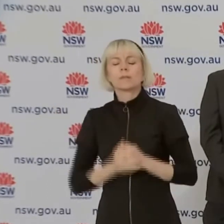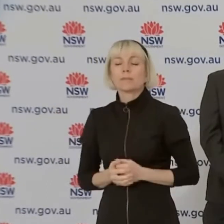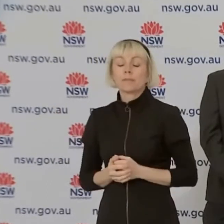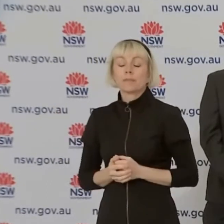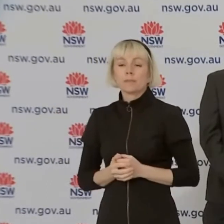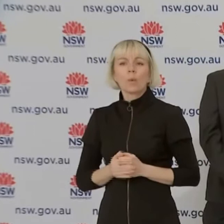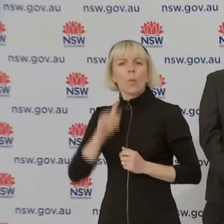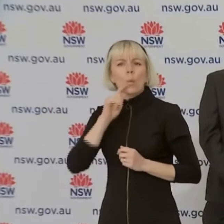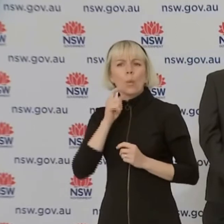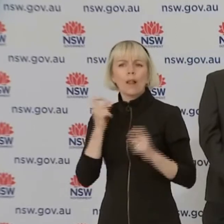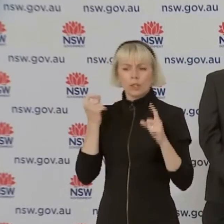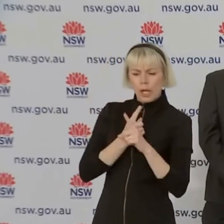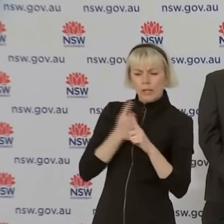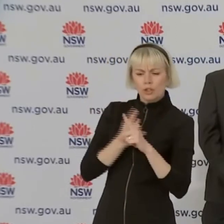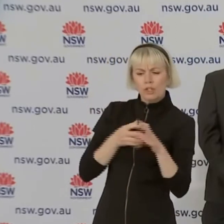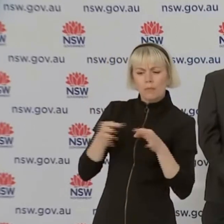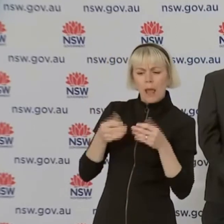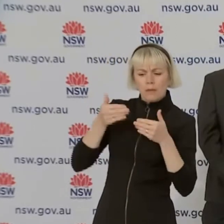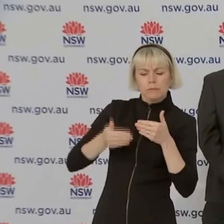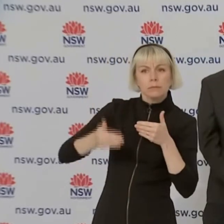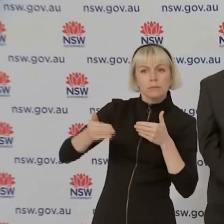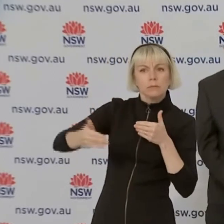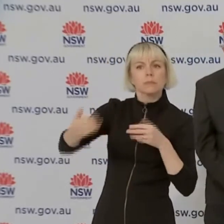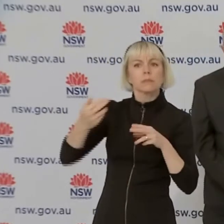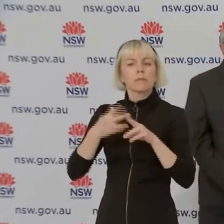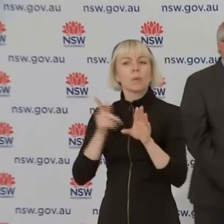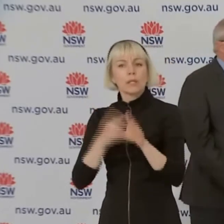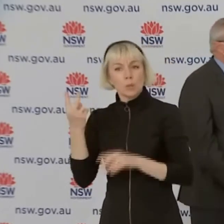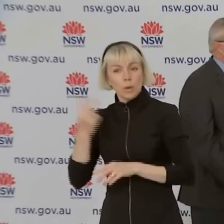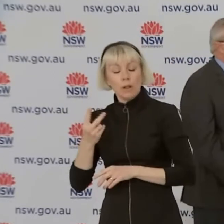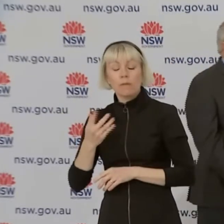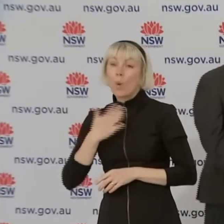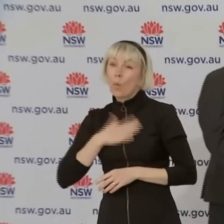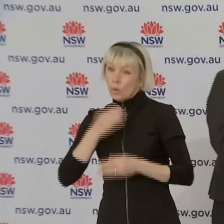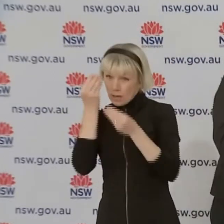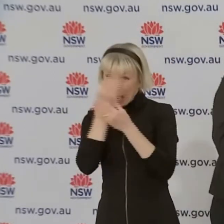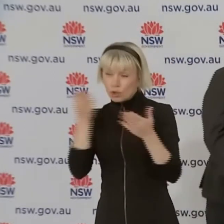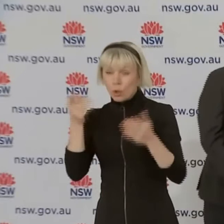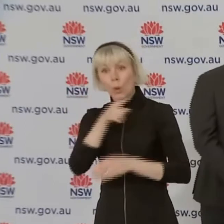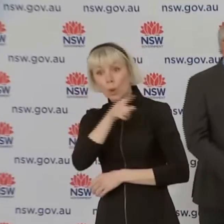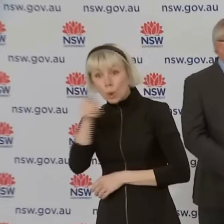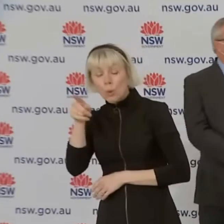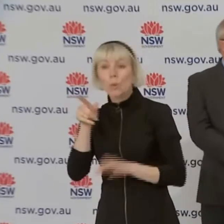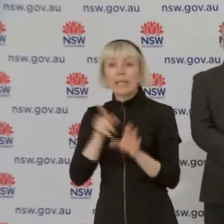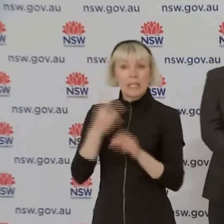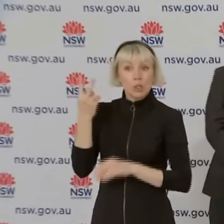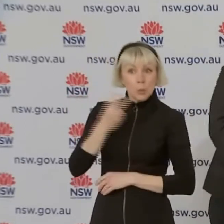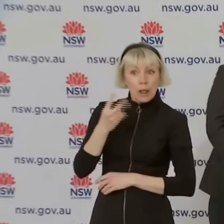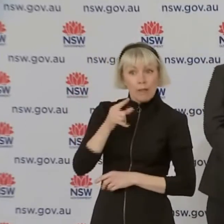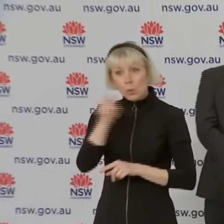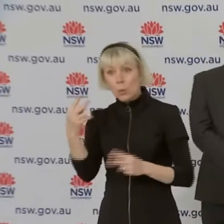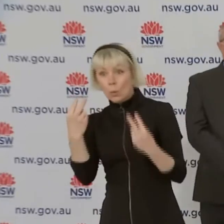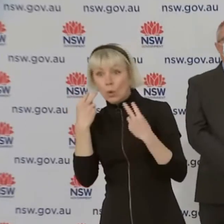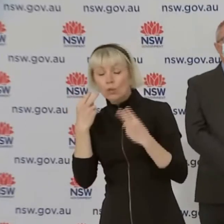that very clear. But I also want to stress the following. Please know that if you are a Year 12 student or a family member of supporting a Year 12